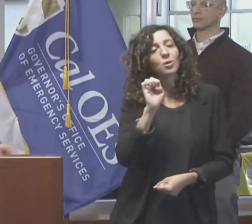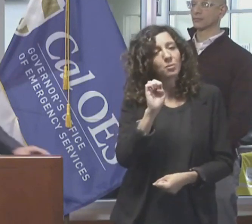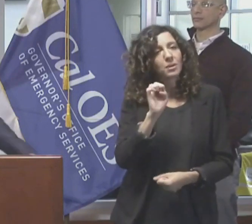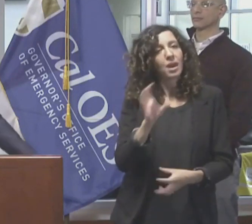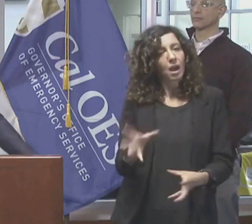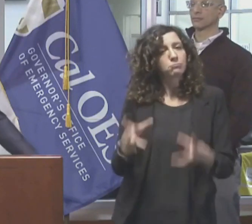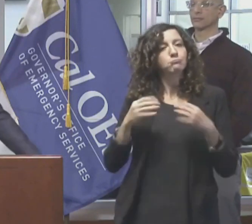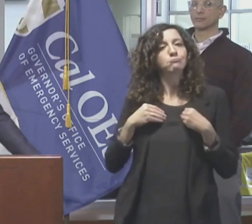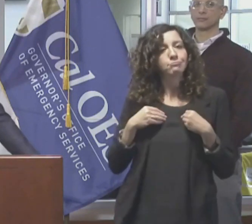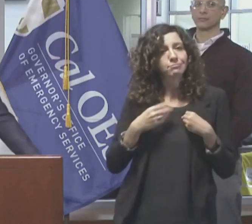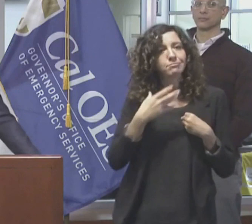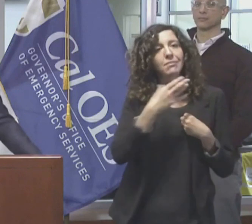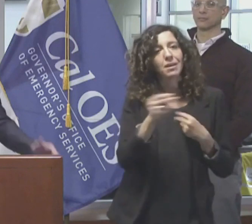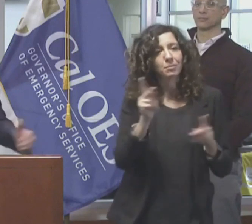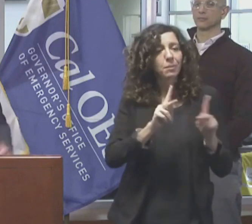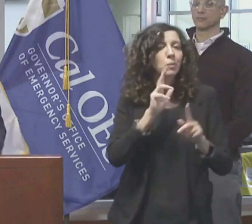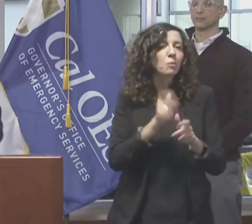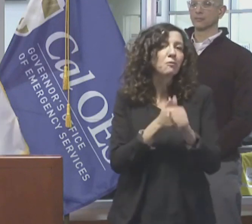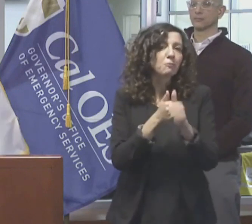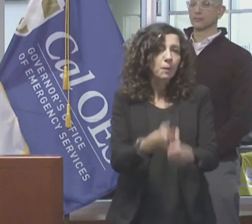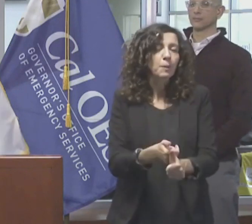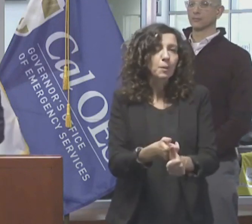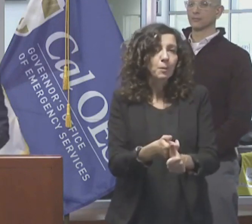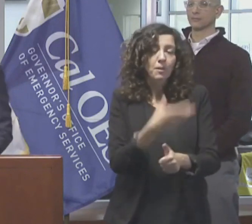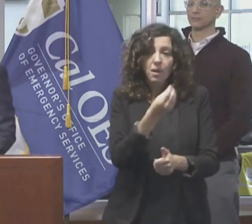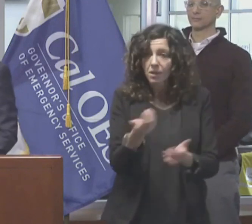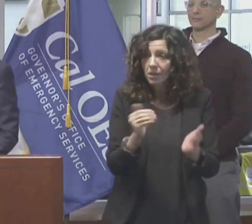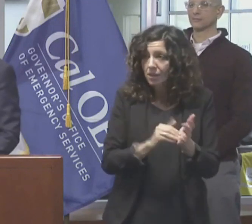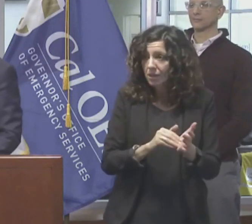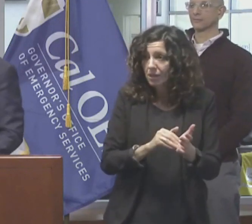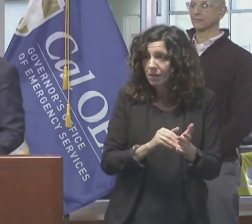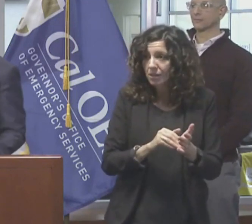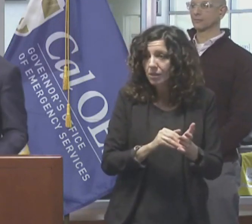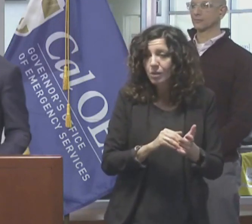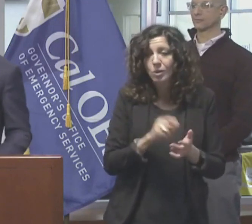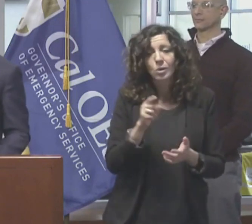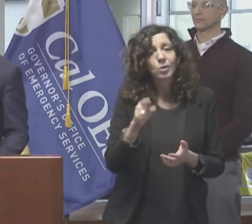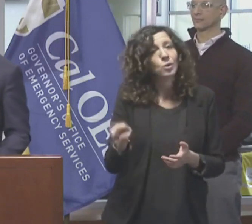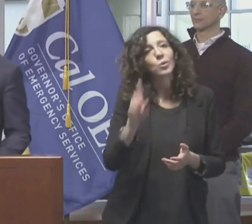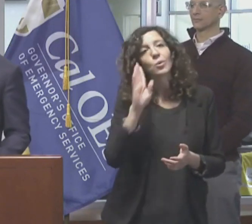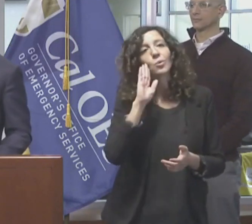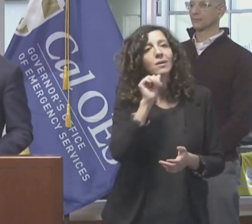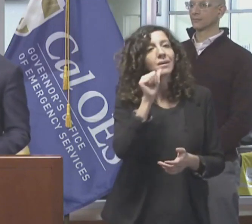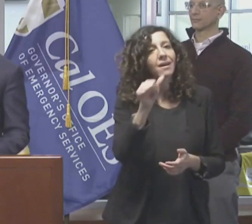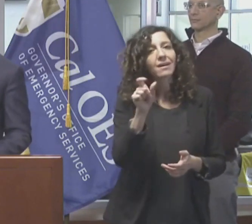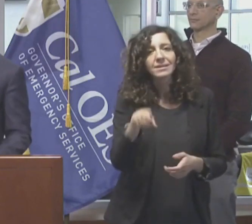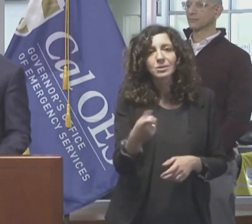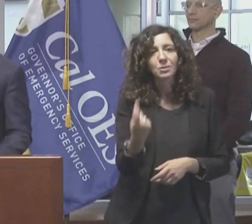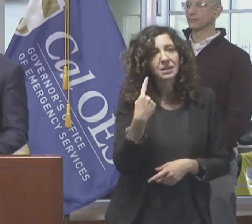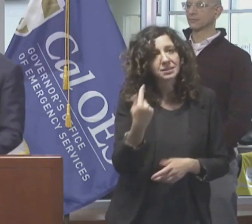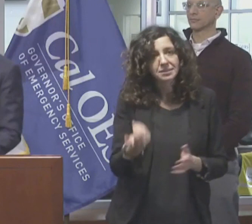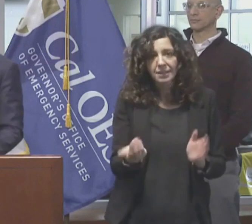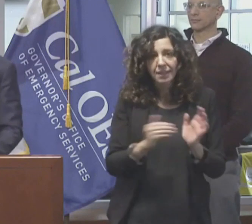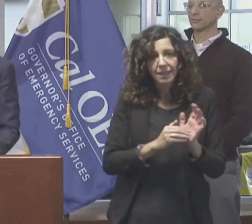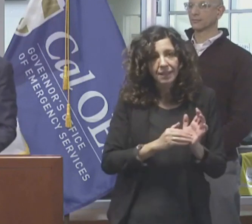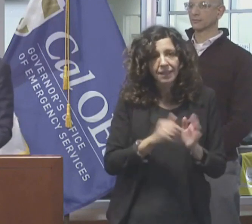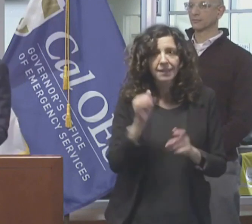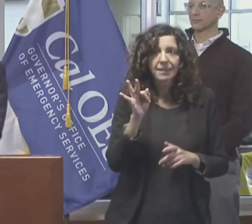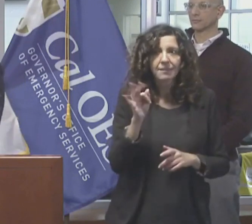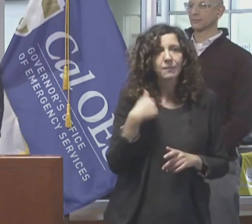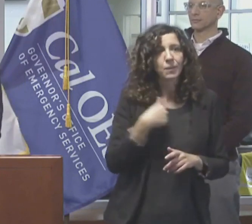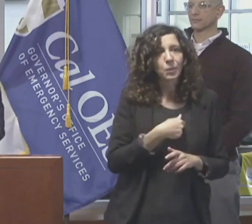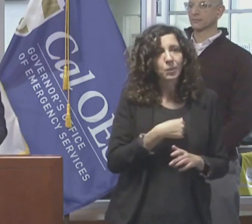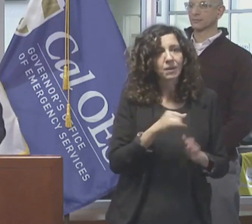will be appropriately enforced. And to the extent, again, forgive me, you will not need to ask me again if